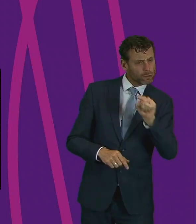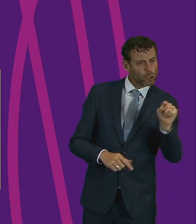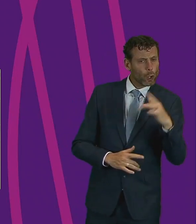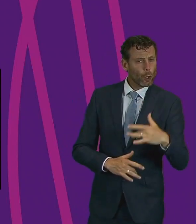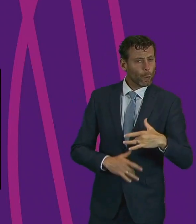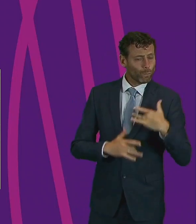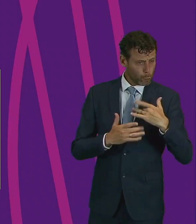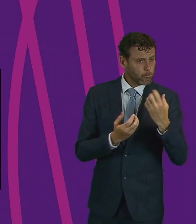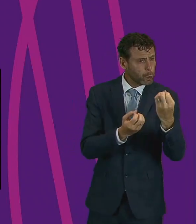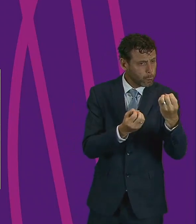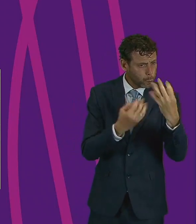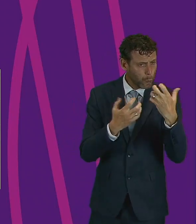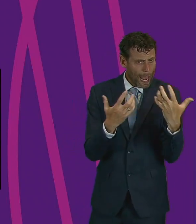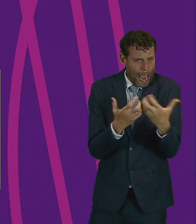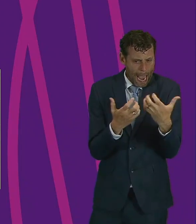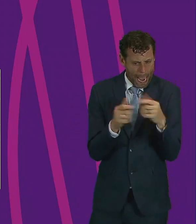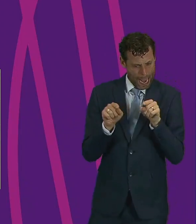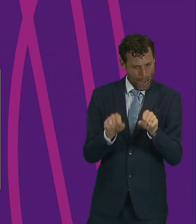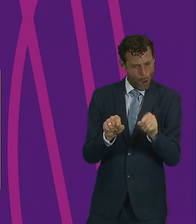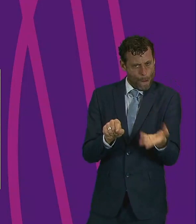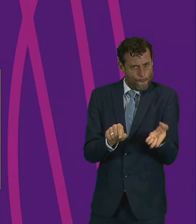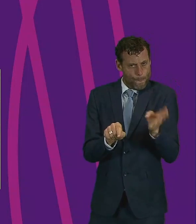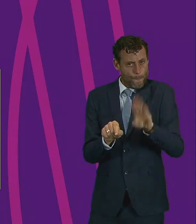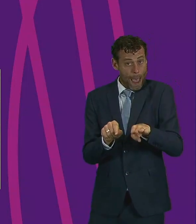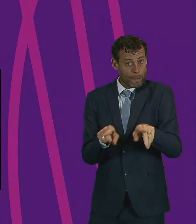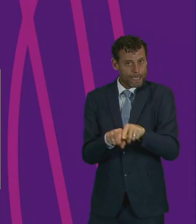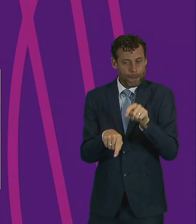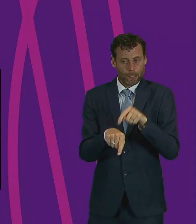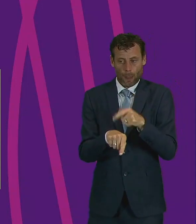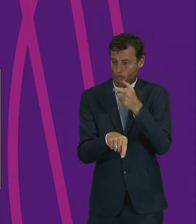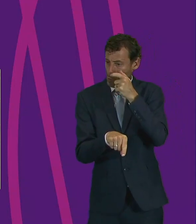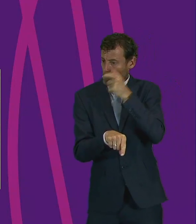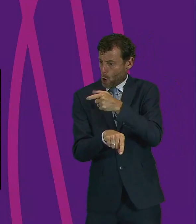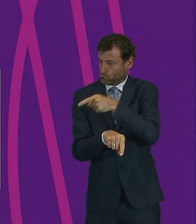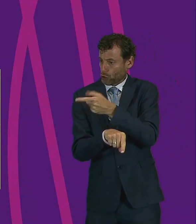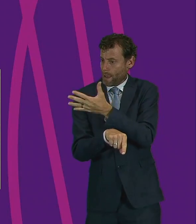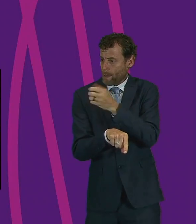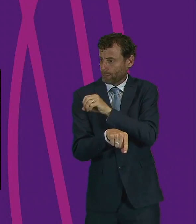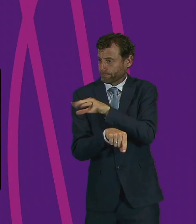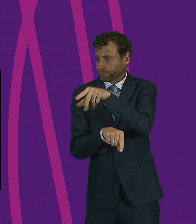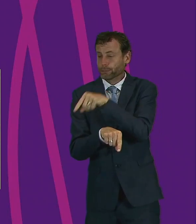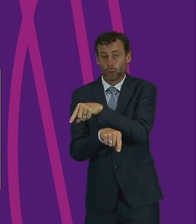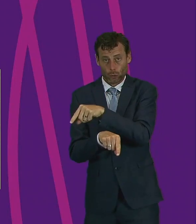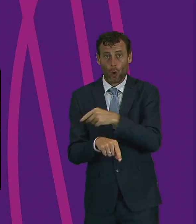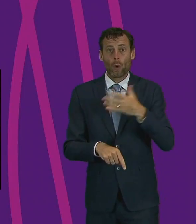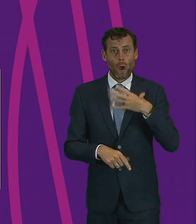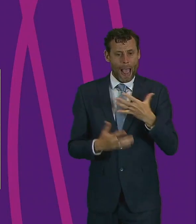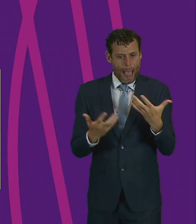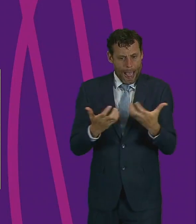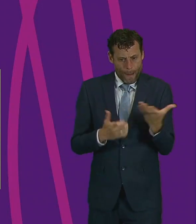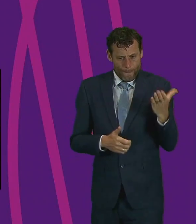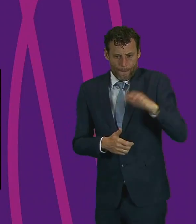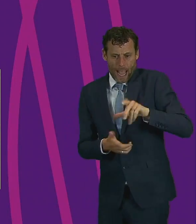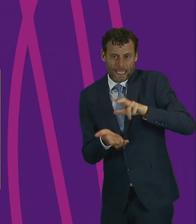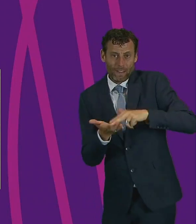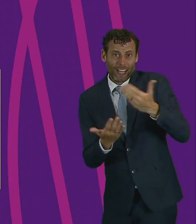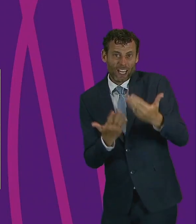immediate priorities will be to reinstate cancer care, including safely restarting